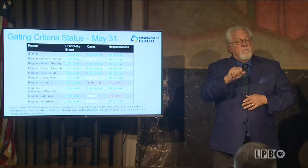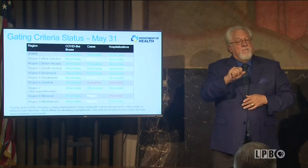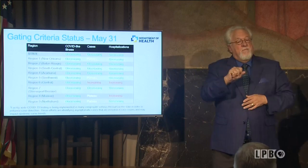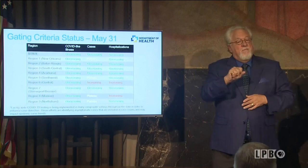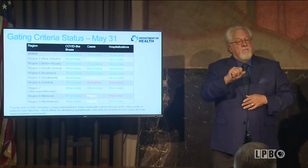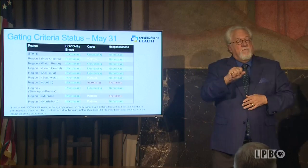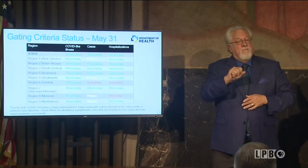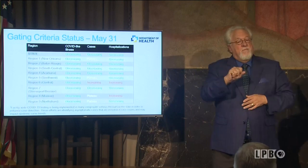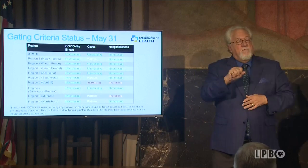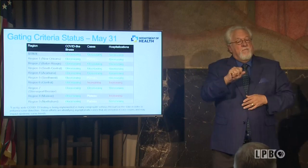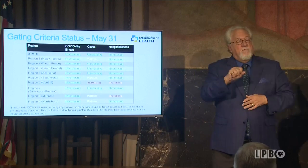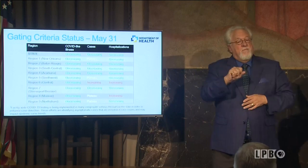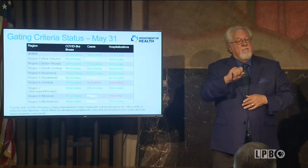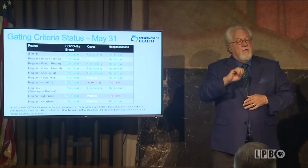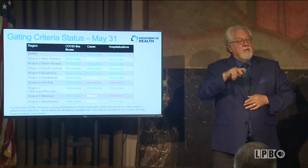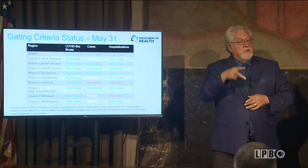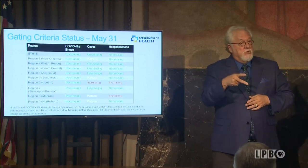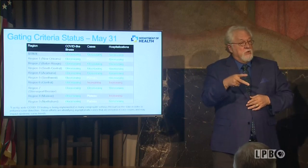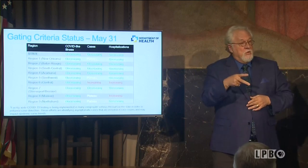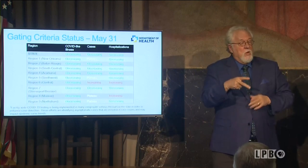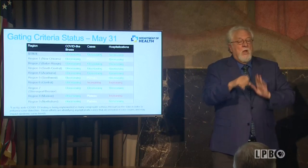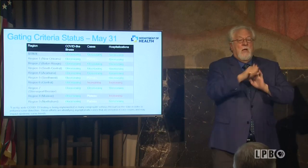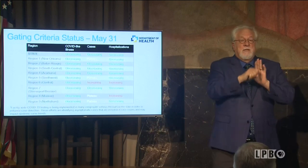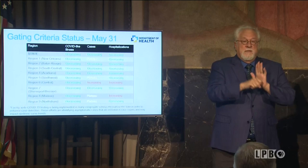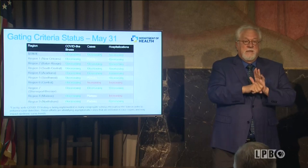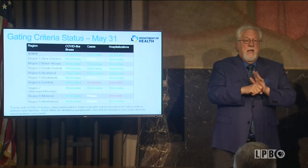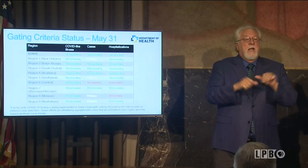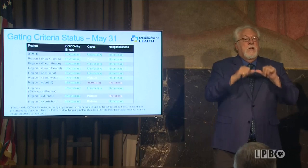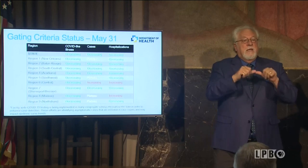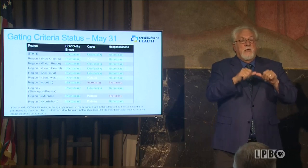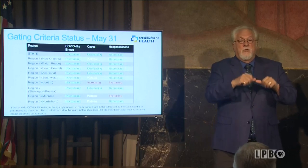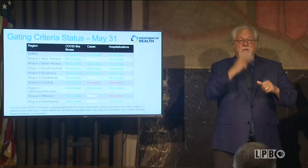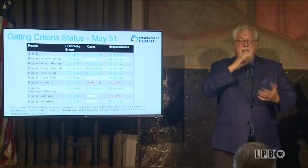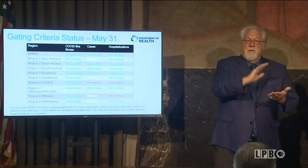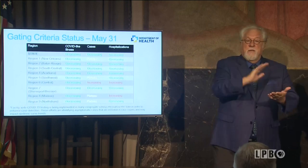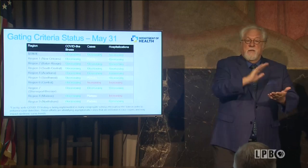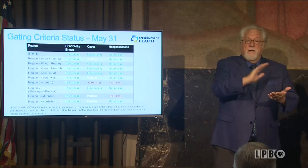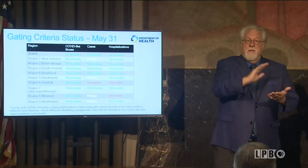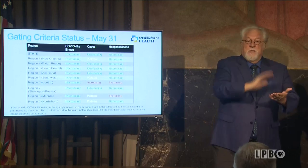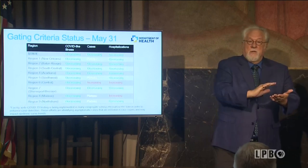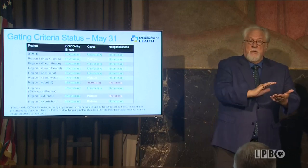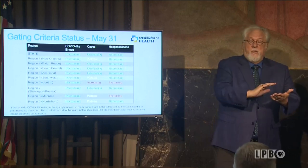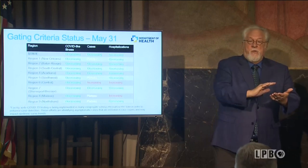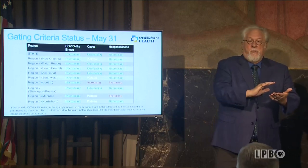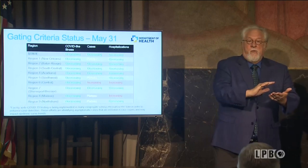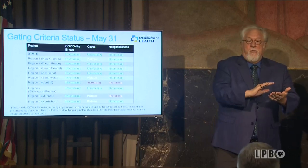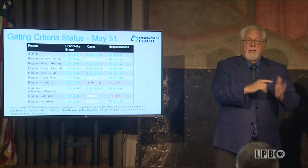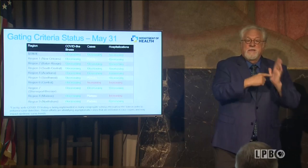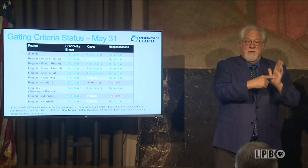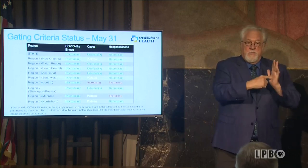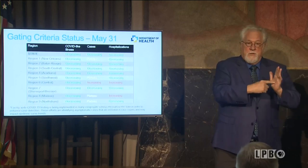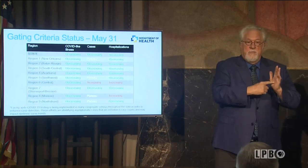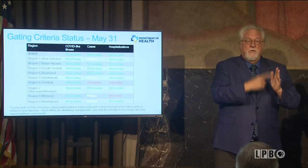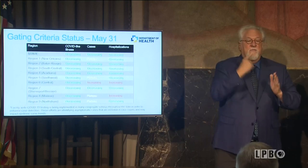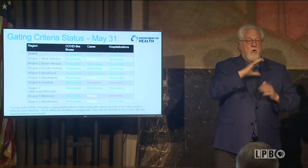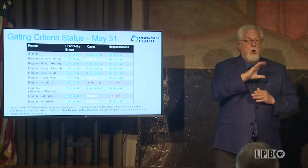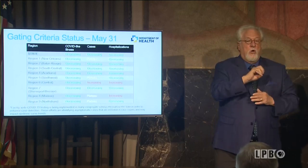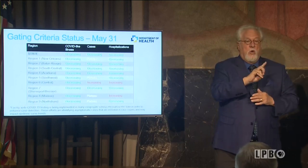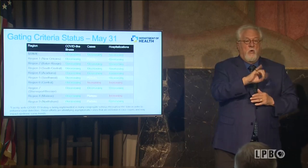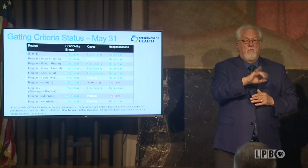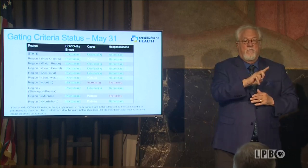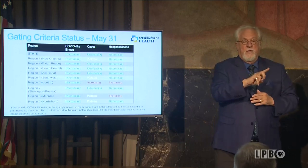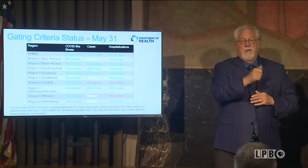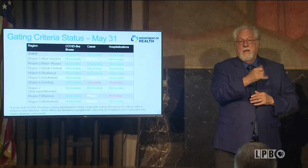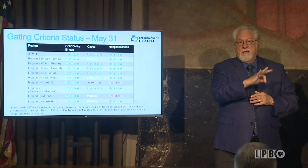into, that the state continues to see decreasing symptoms of